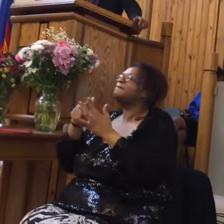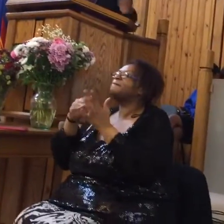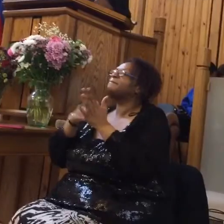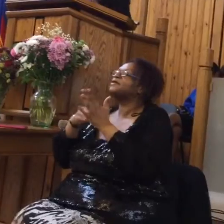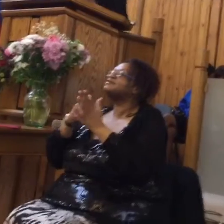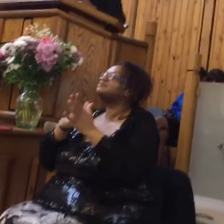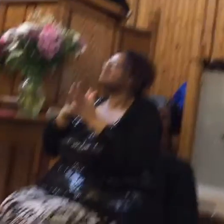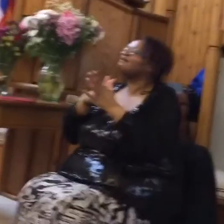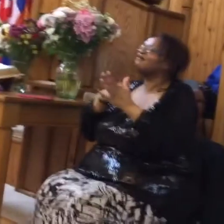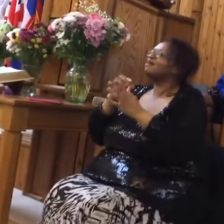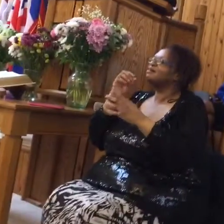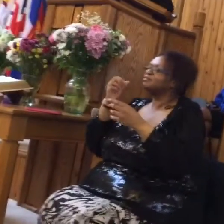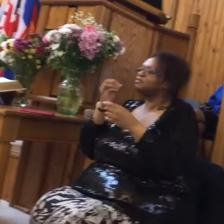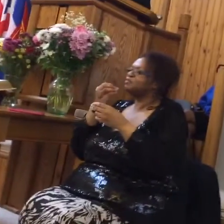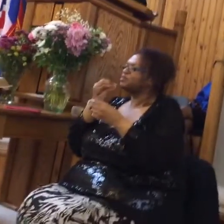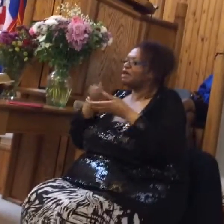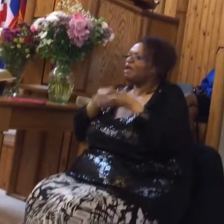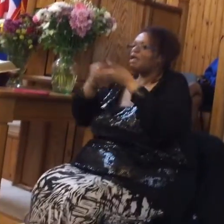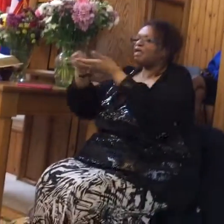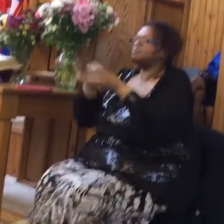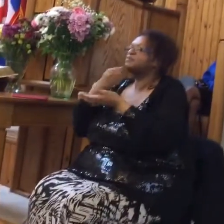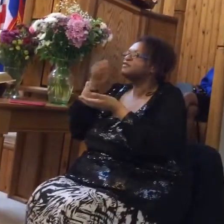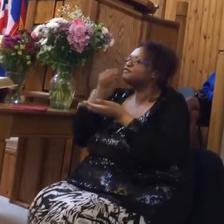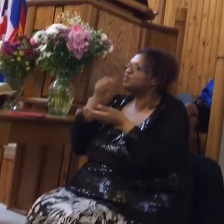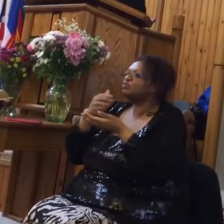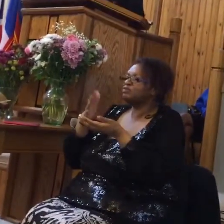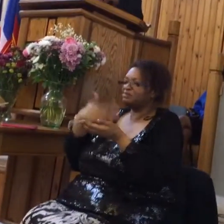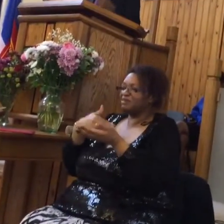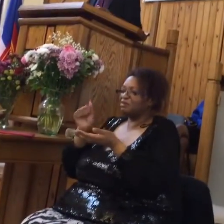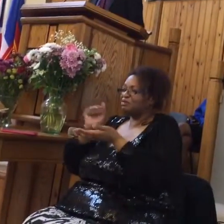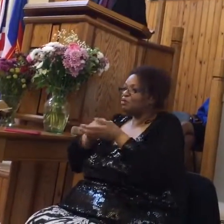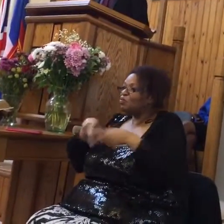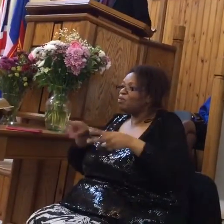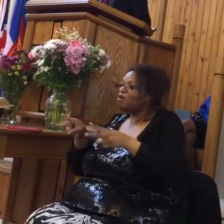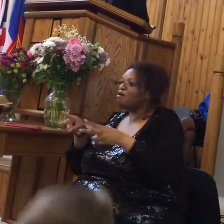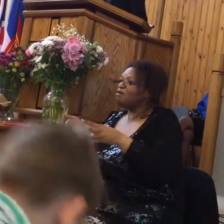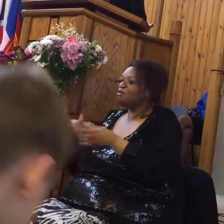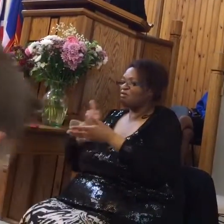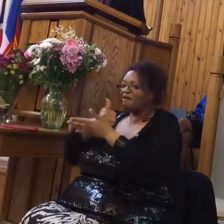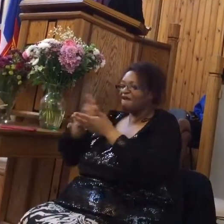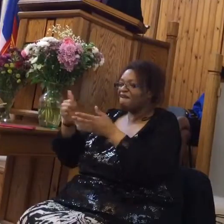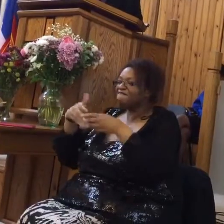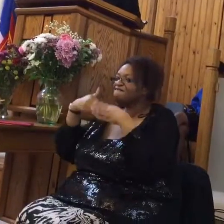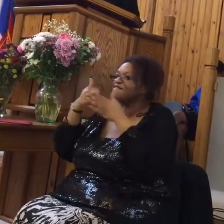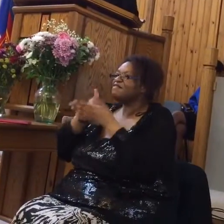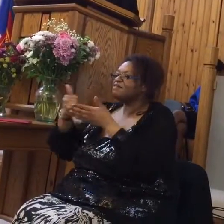Or was it God calling me to a higher calling to actually do this every other day?